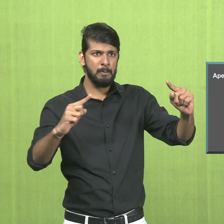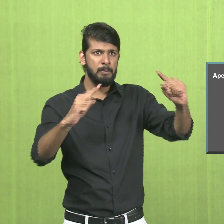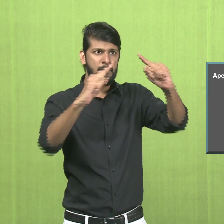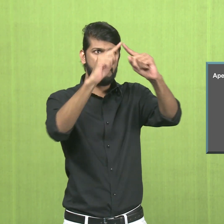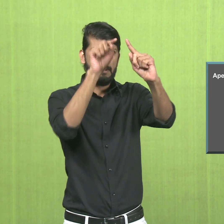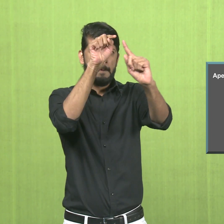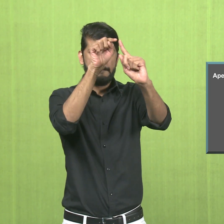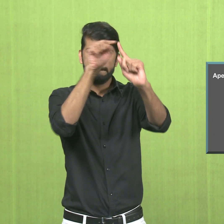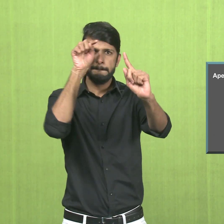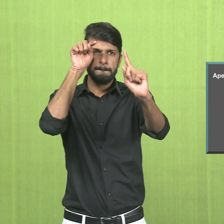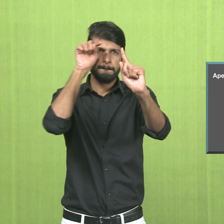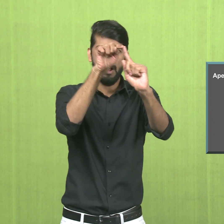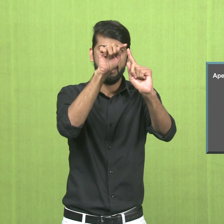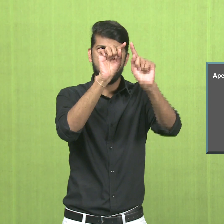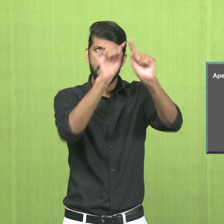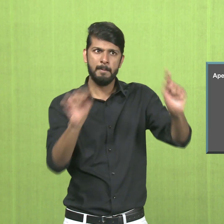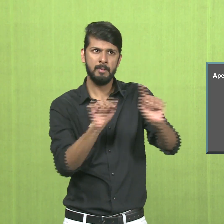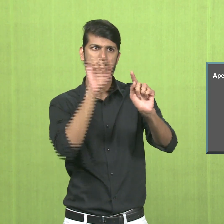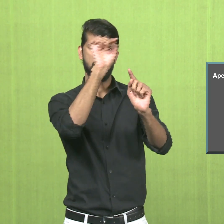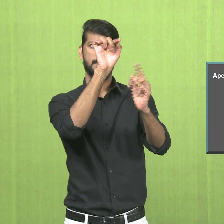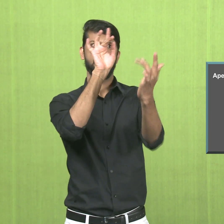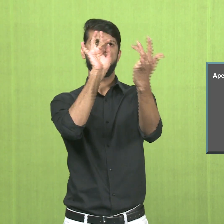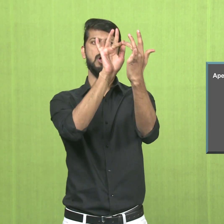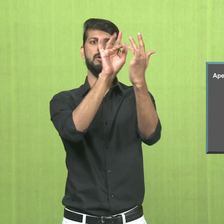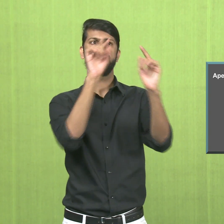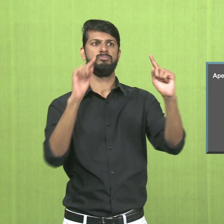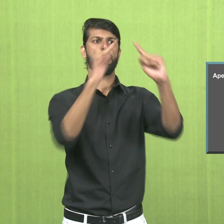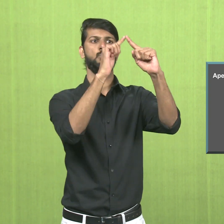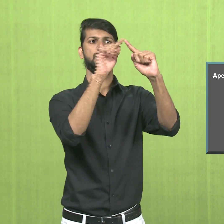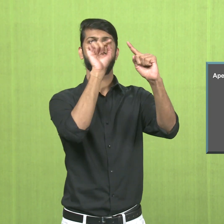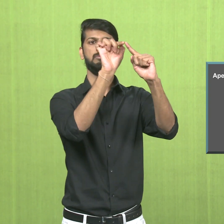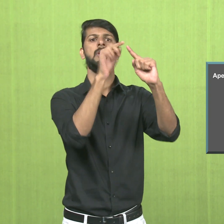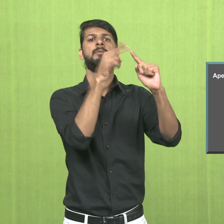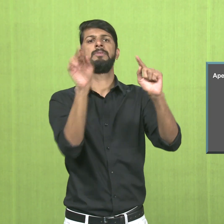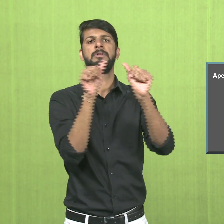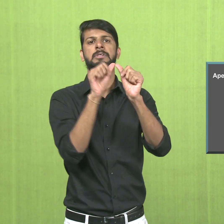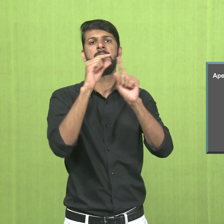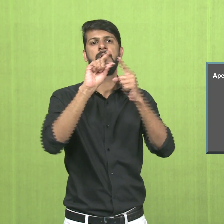is the highest point. In this case, the highest point of the triangle is the apex.